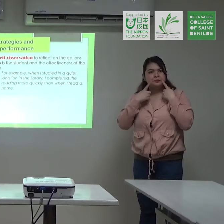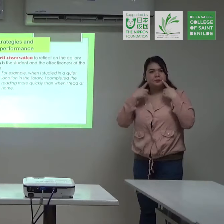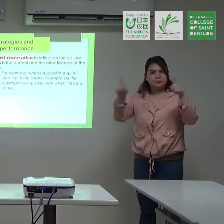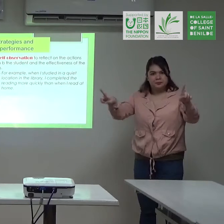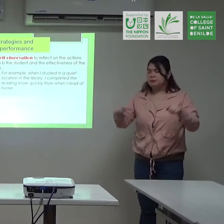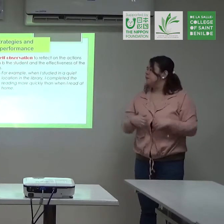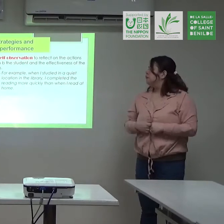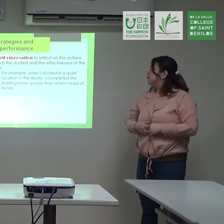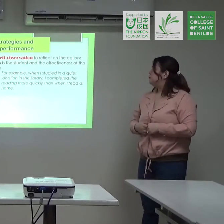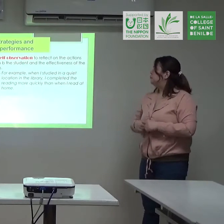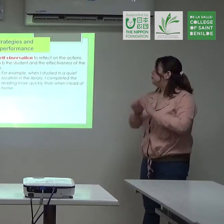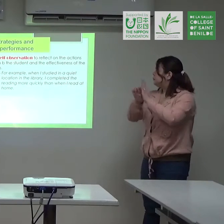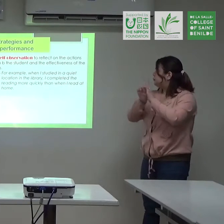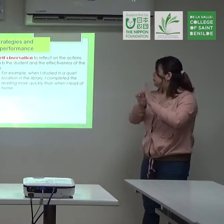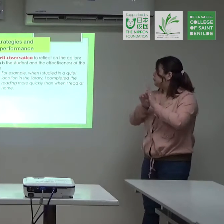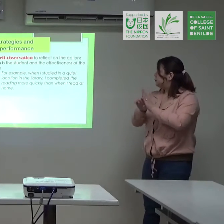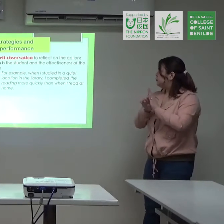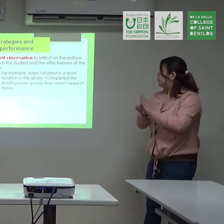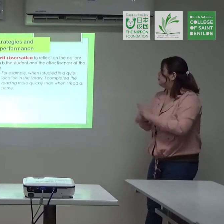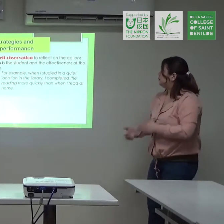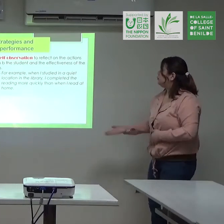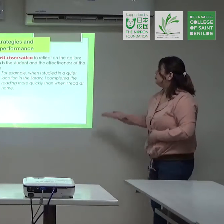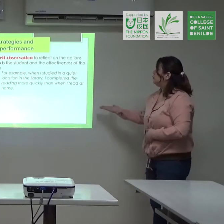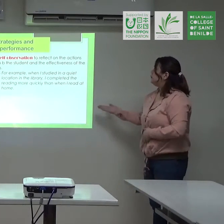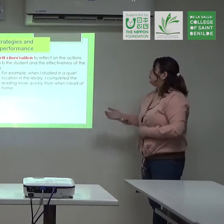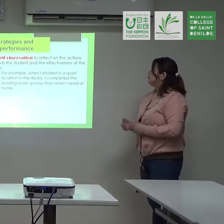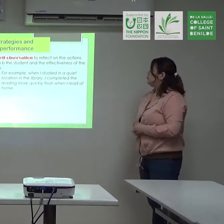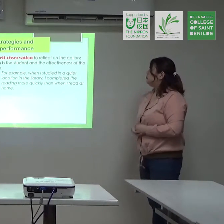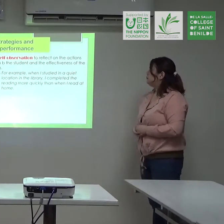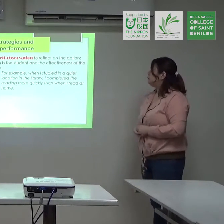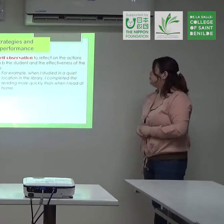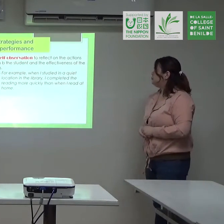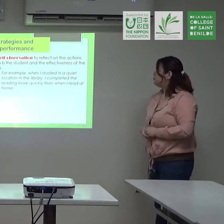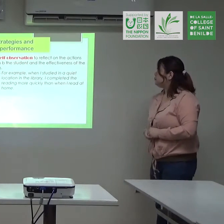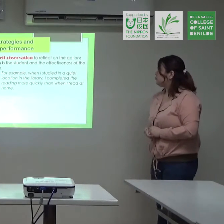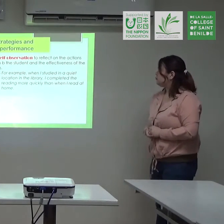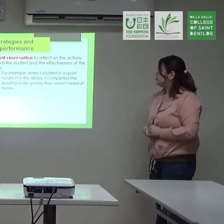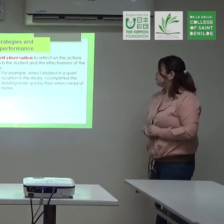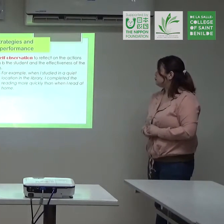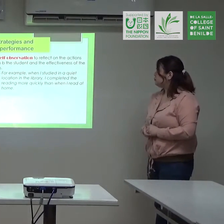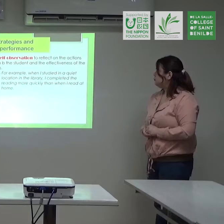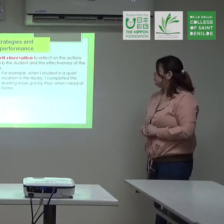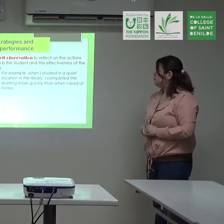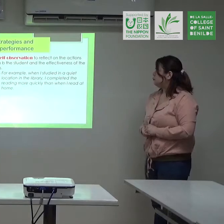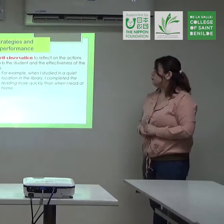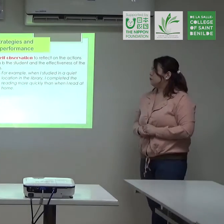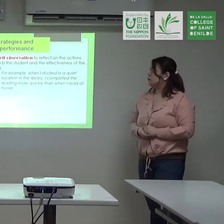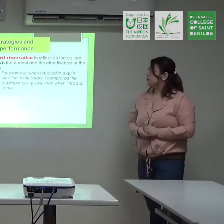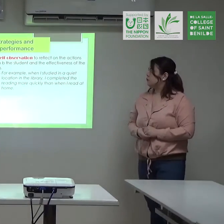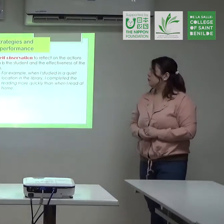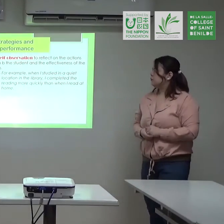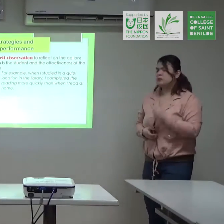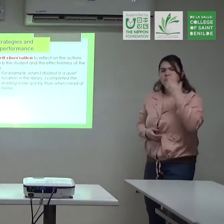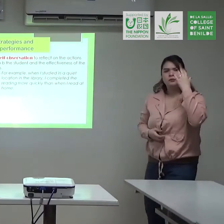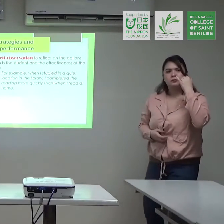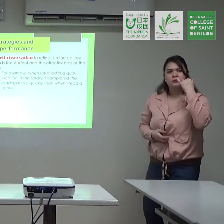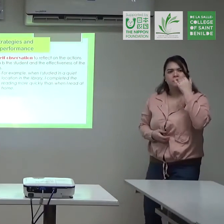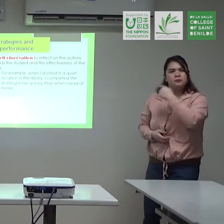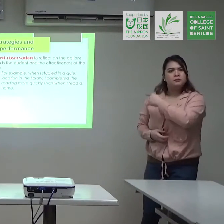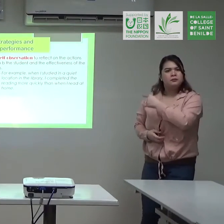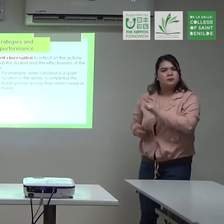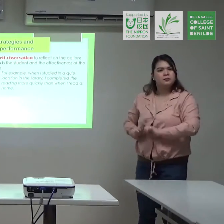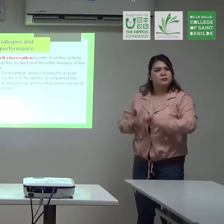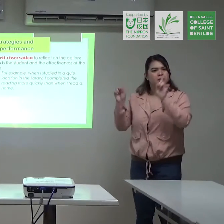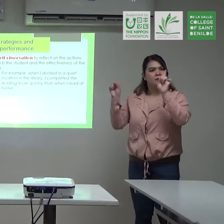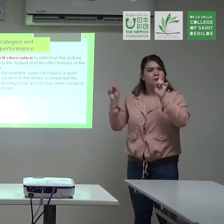a quiet location in the library, I completed the reading more quickly than when I read at home. Why is there a big